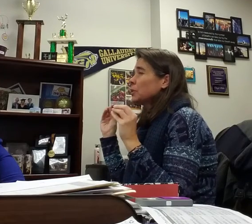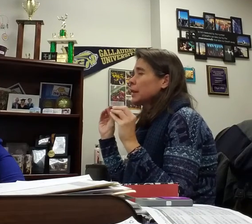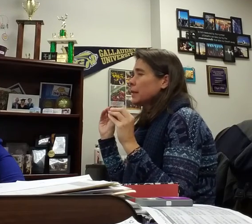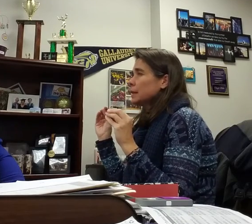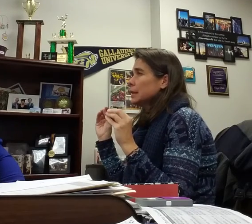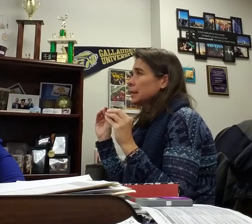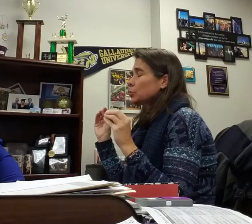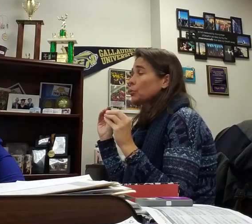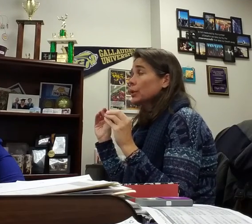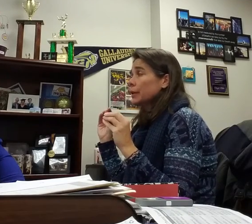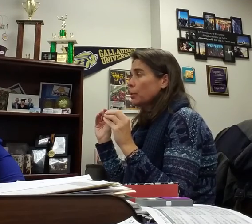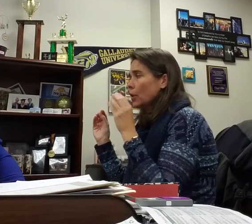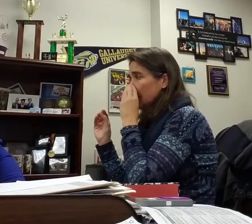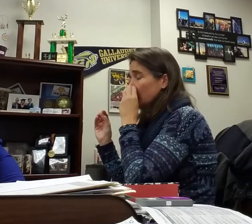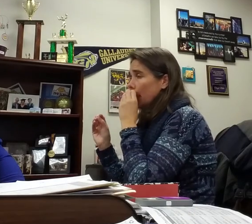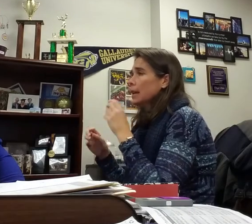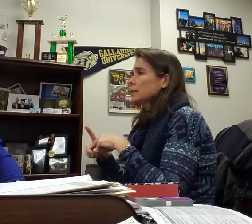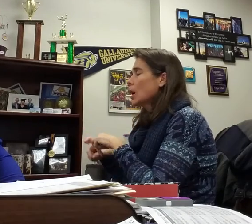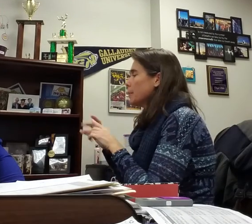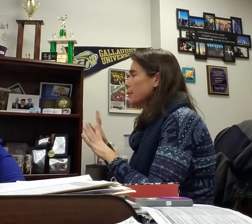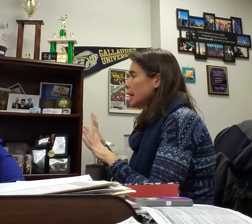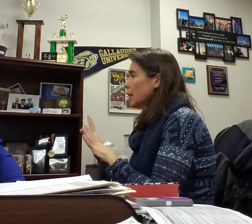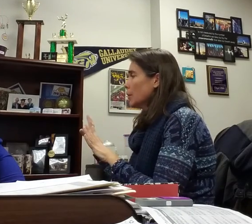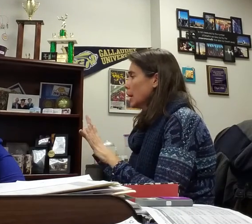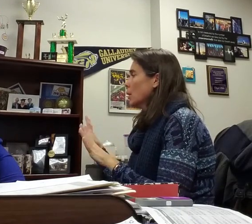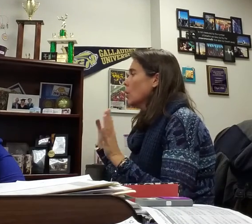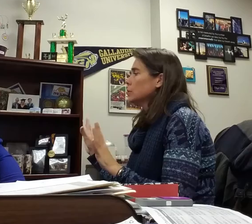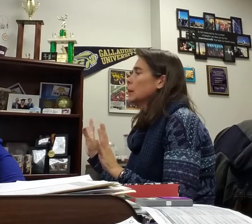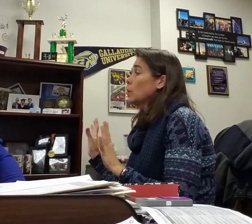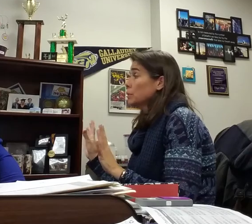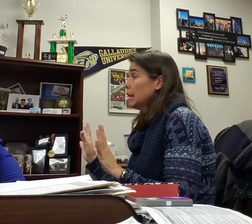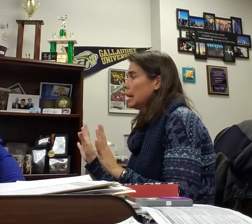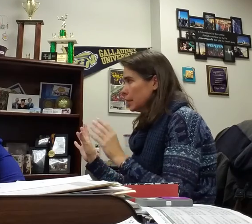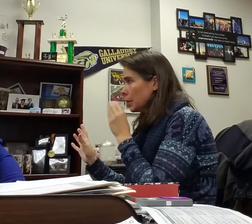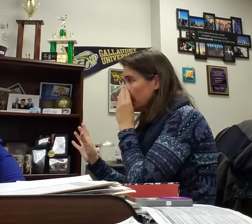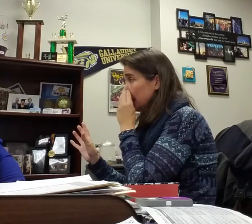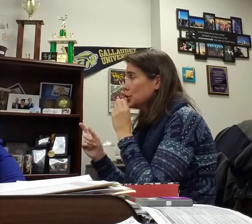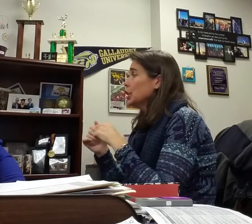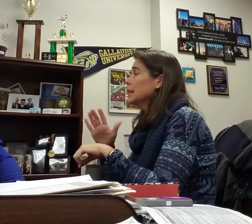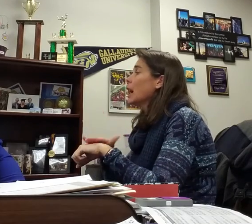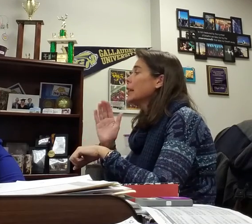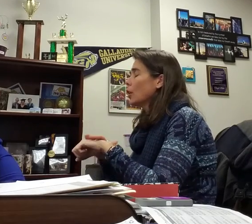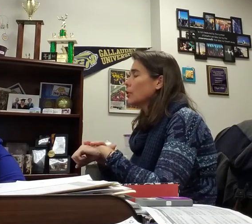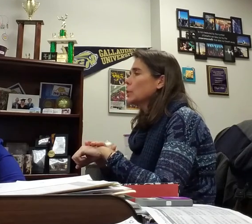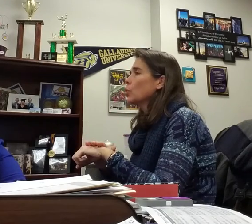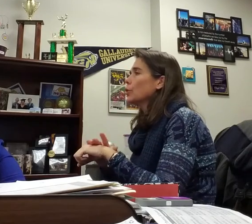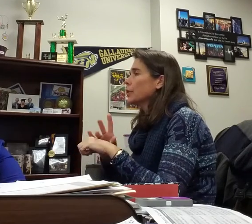that the details were really the point, and you can't Right. stop a video and go, hold on, what was that? You know what I mean? And Rewind she it had back. kind of already warned there's